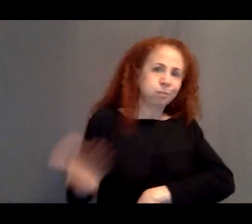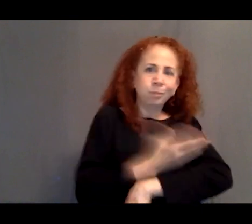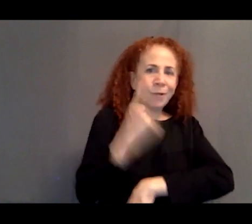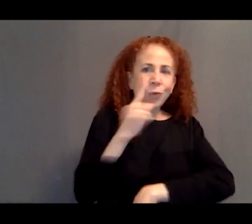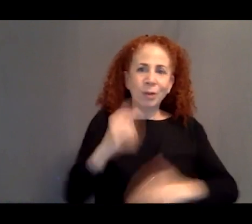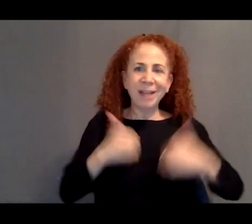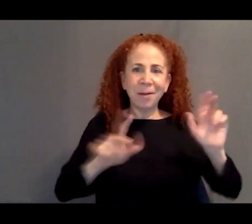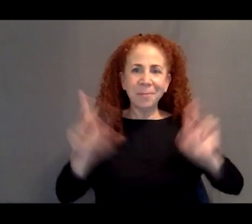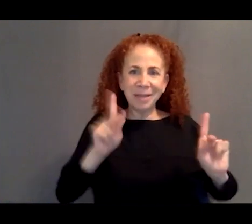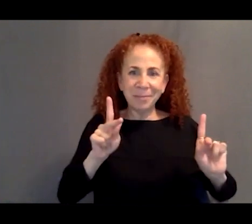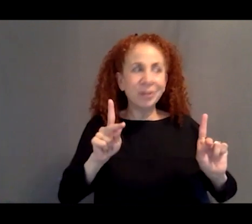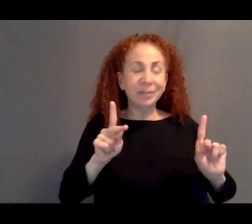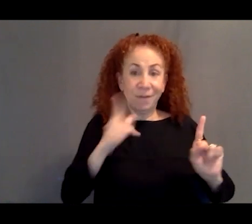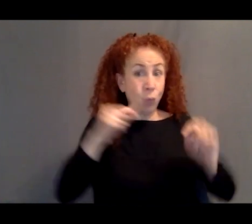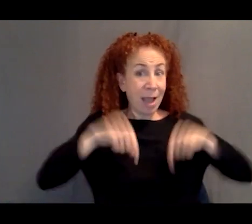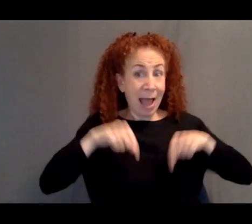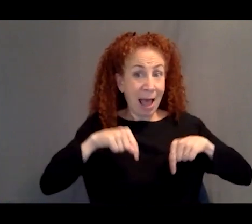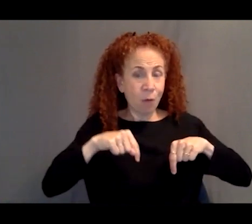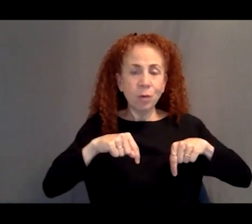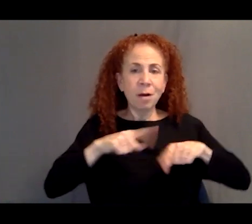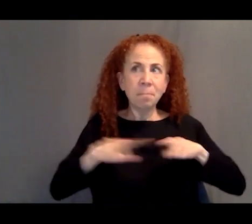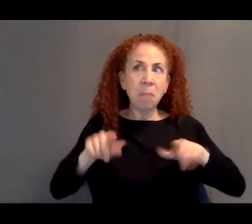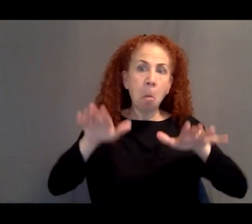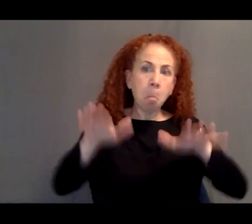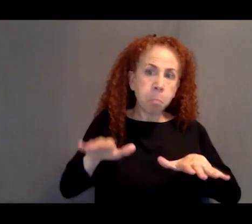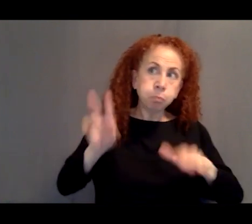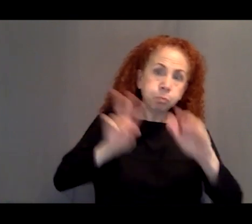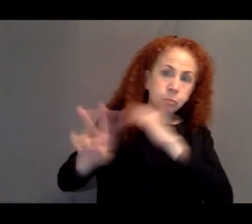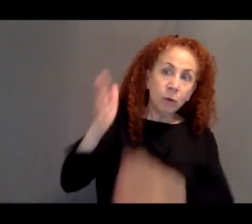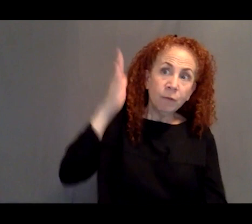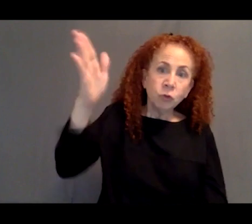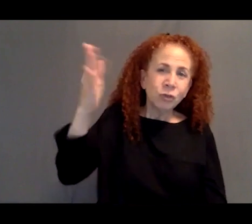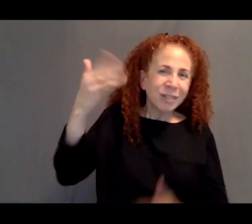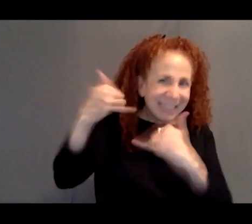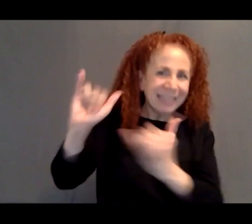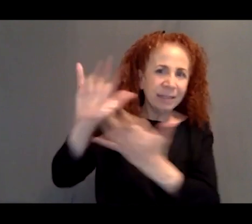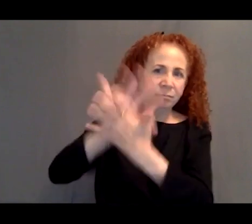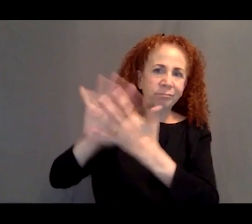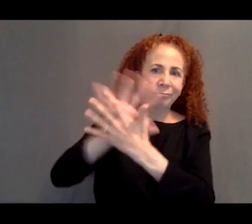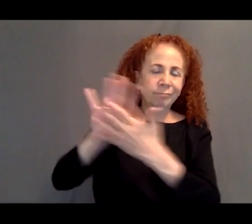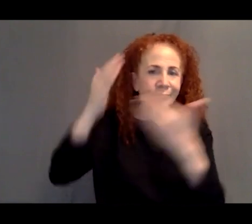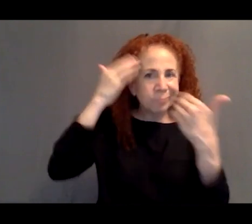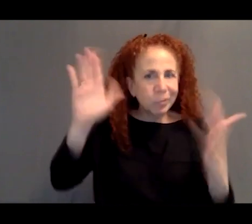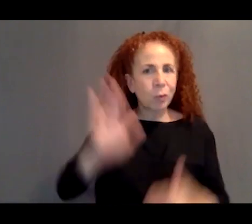people, but it hasn't settled for them questions about the future.